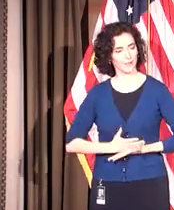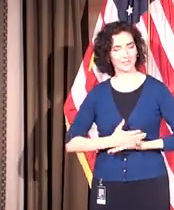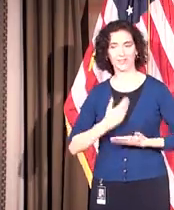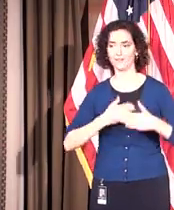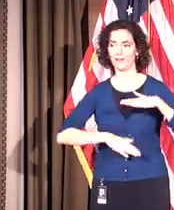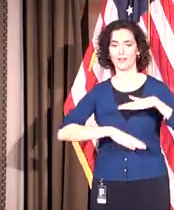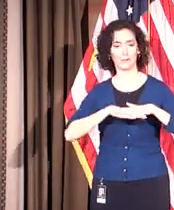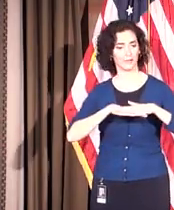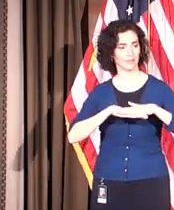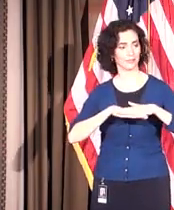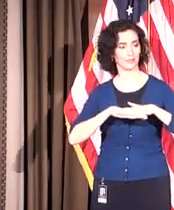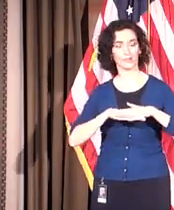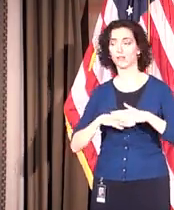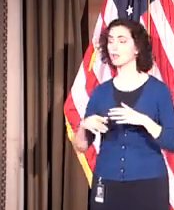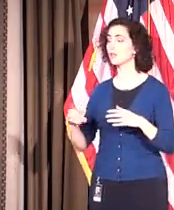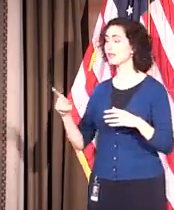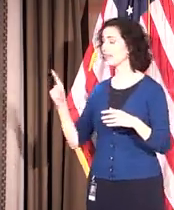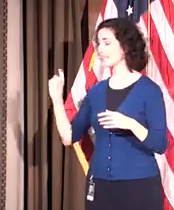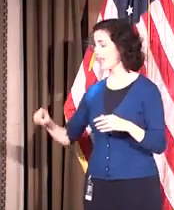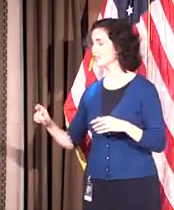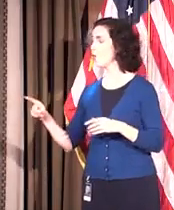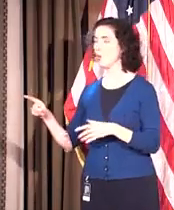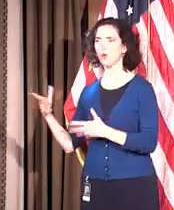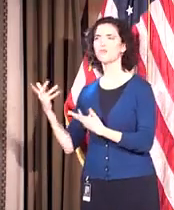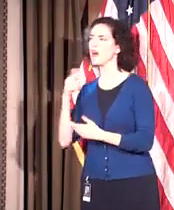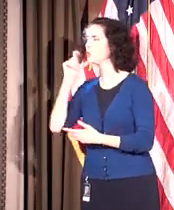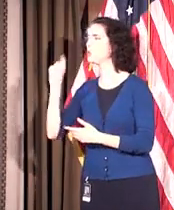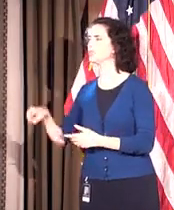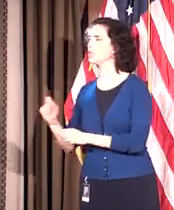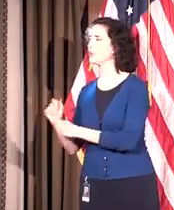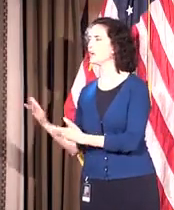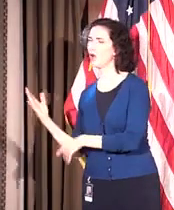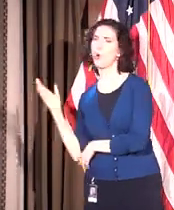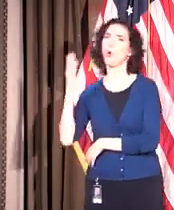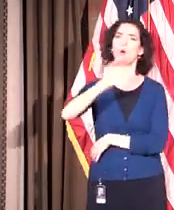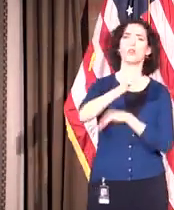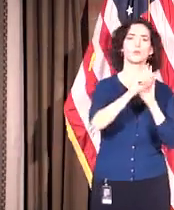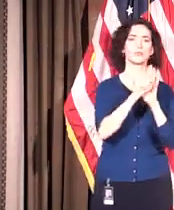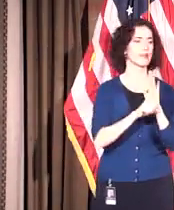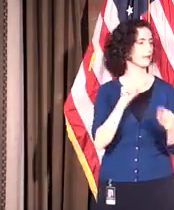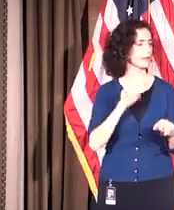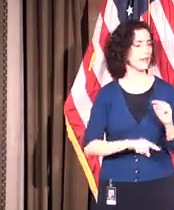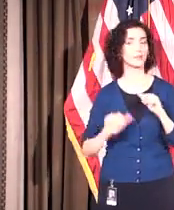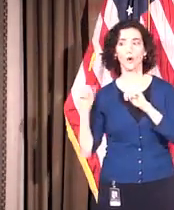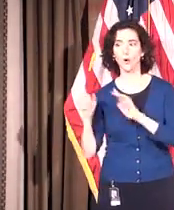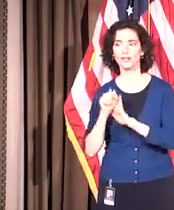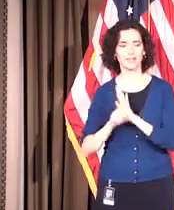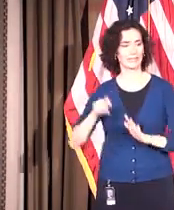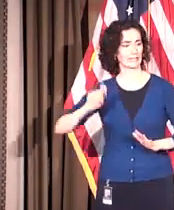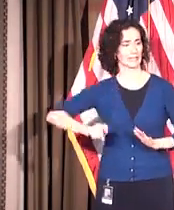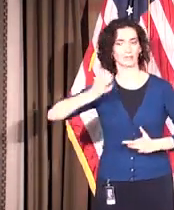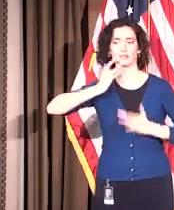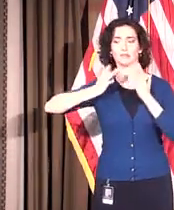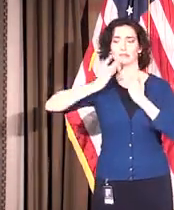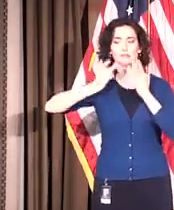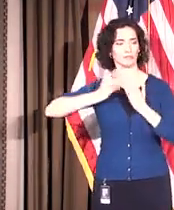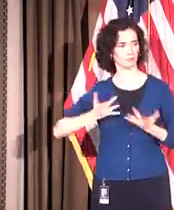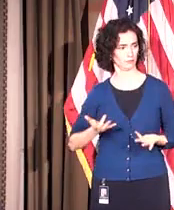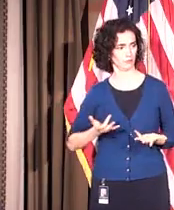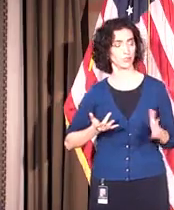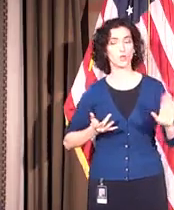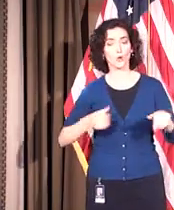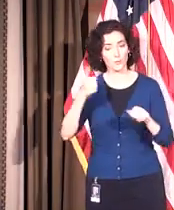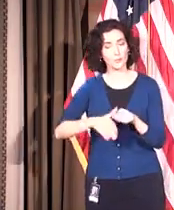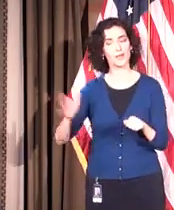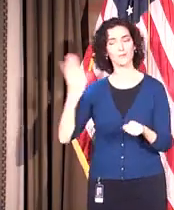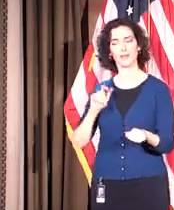where they're living and working presently. And so what may have been available to us back